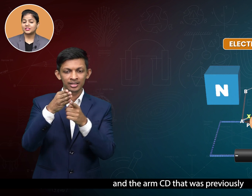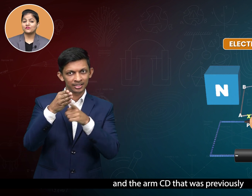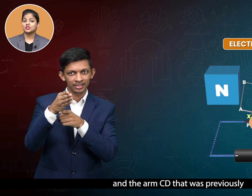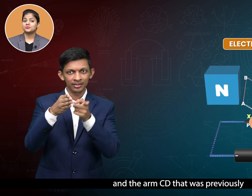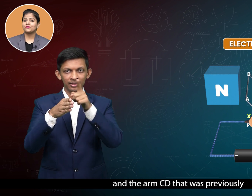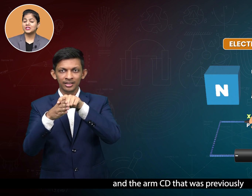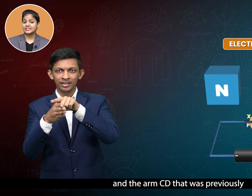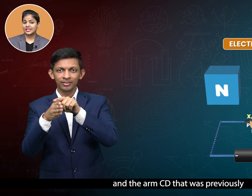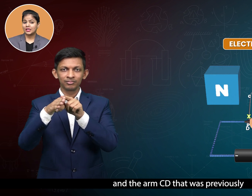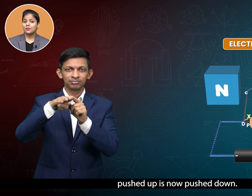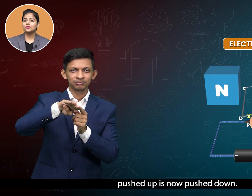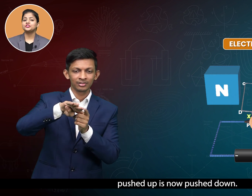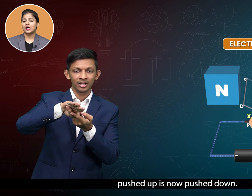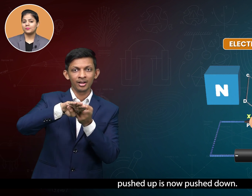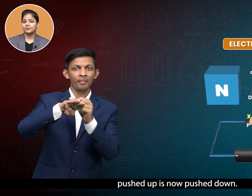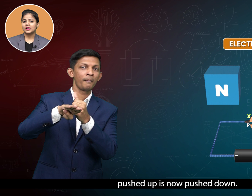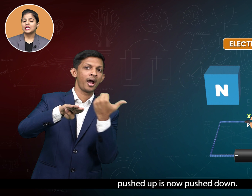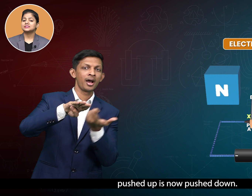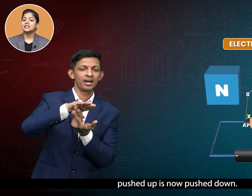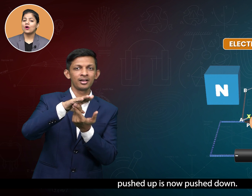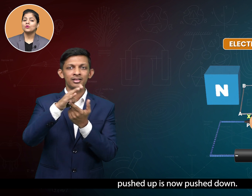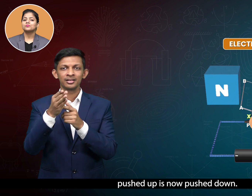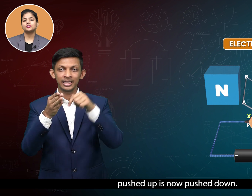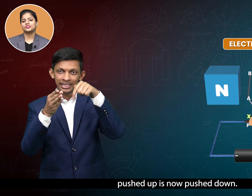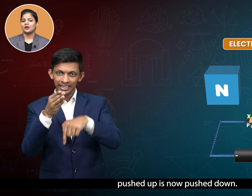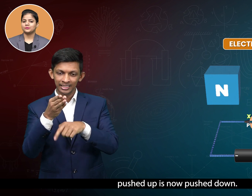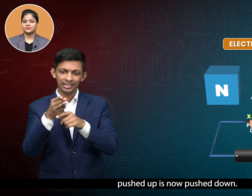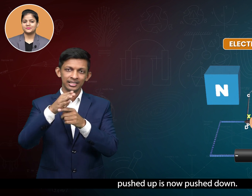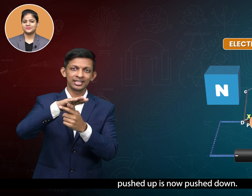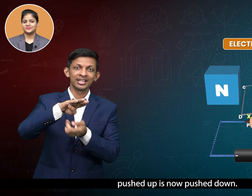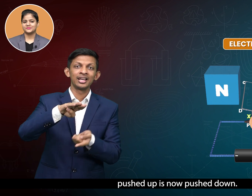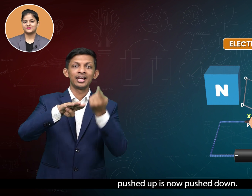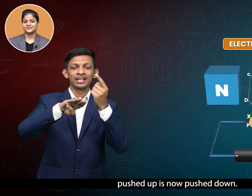CD that was previously pushed up is now pushed down.